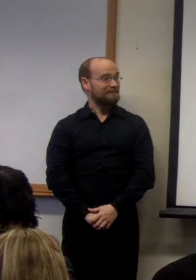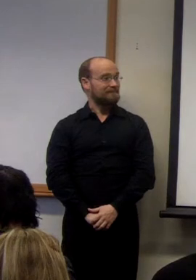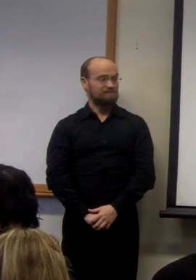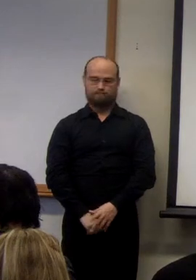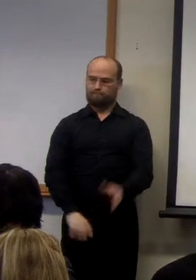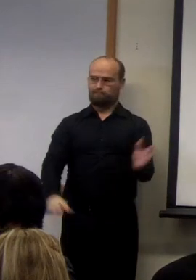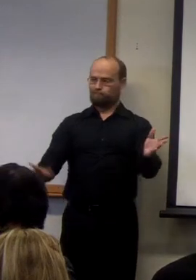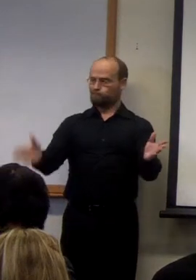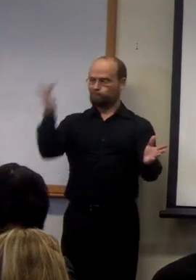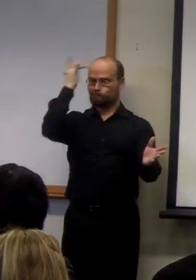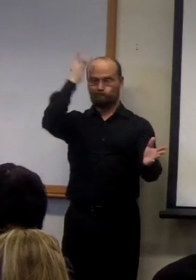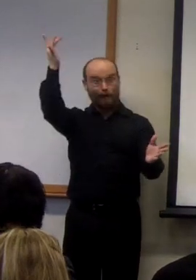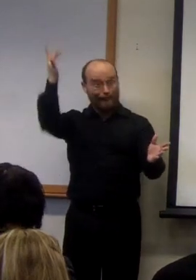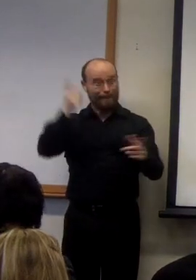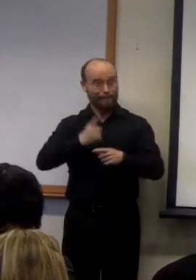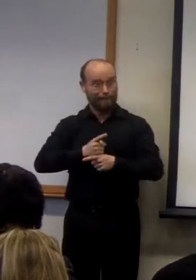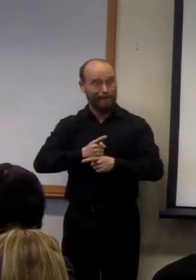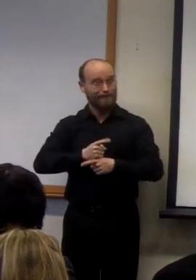Brilliant, right?